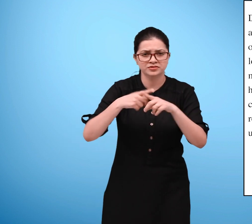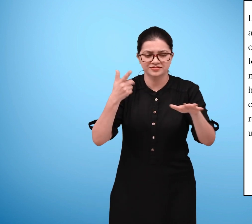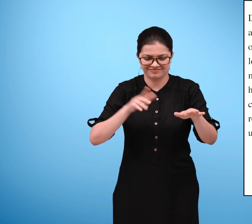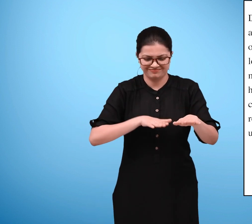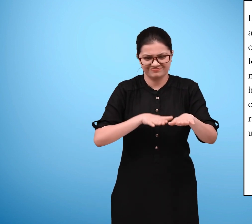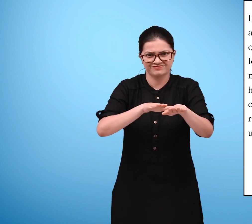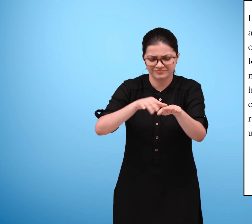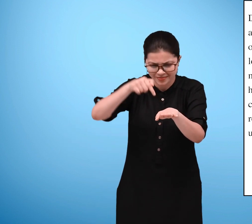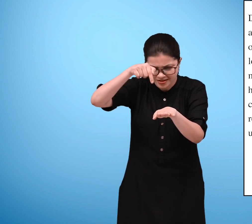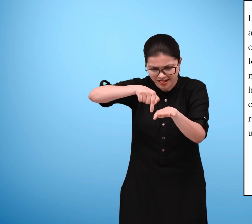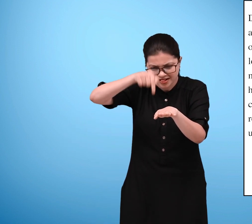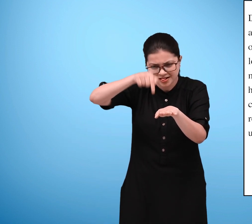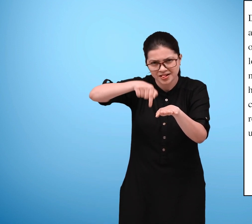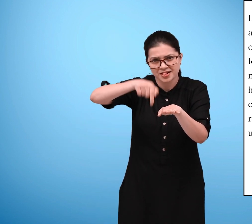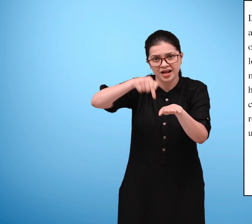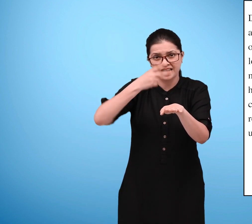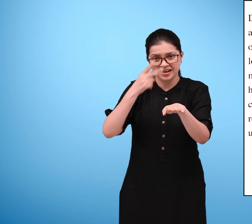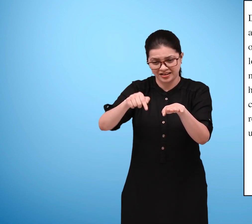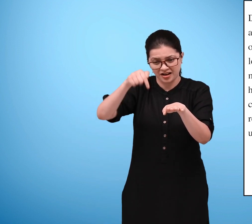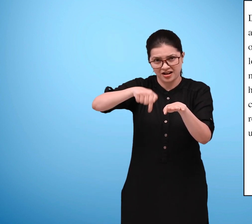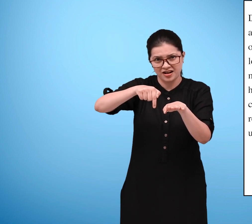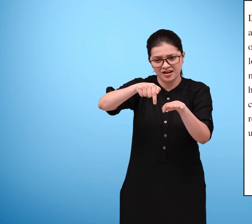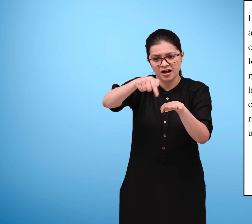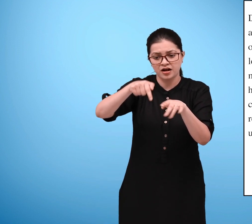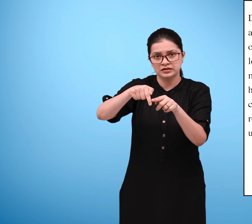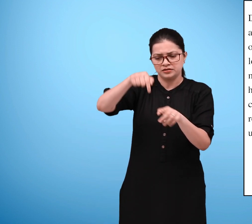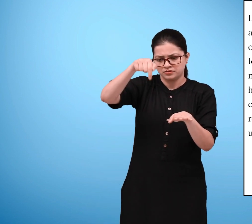It also has a needle that moves up and down continuously.